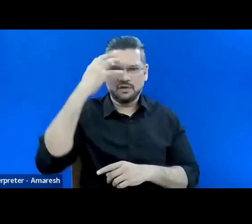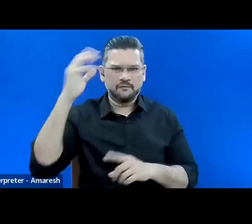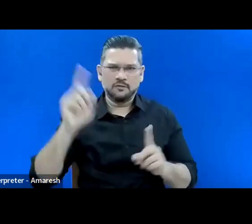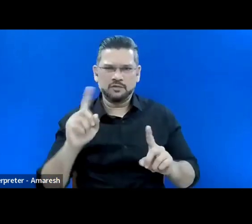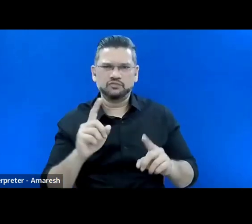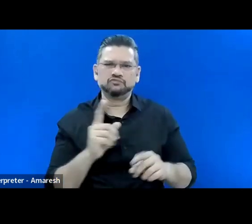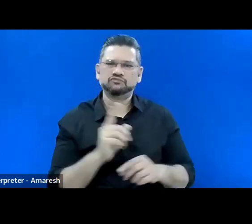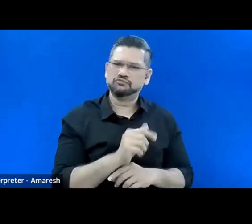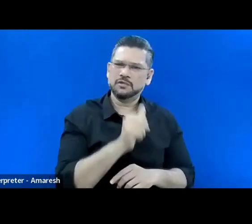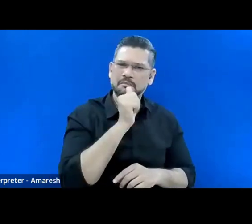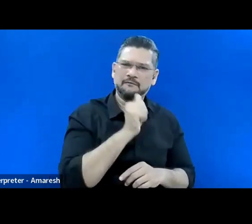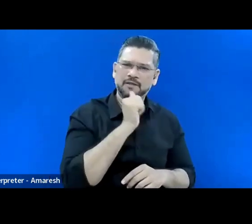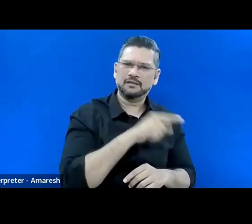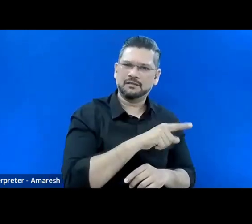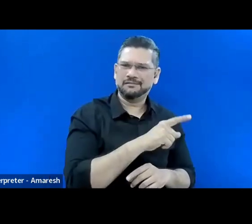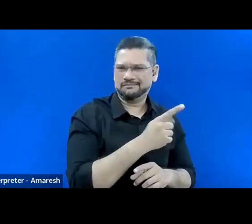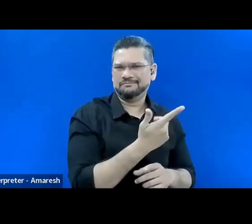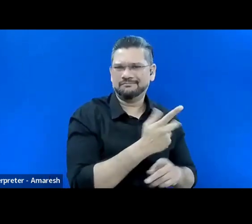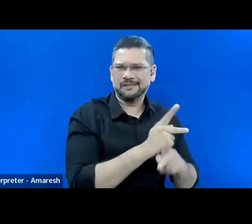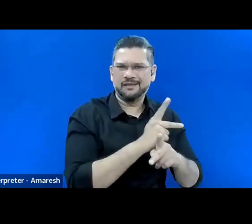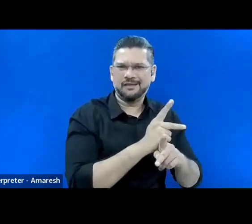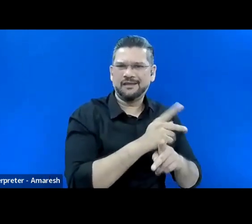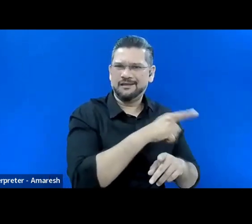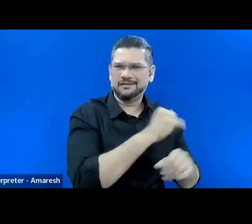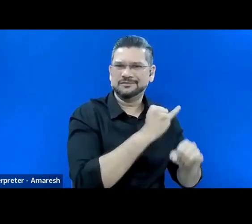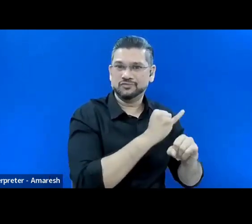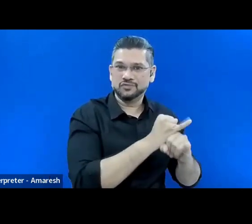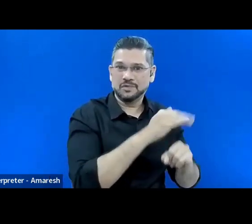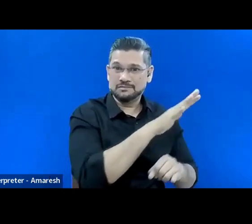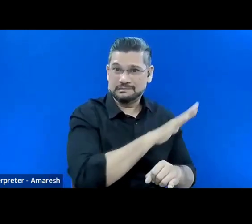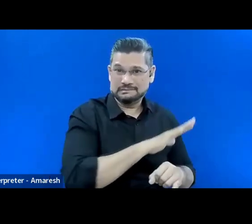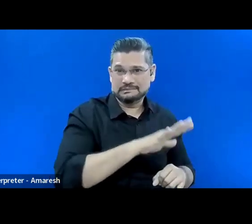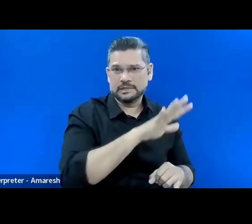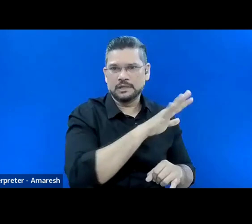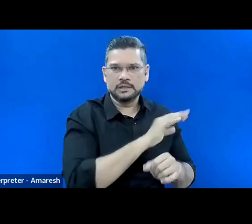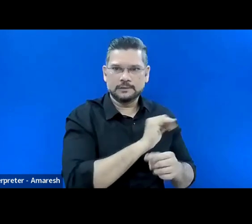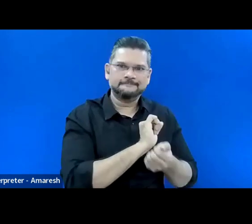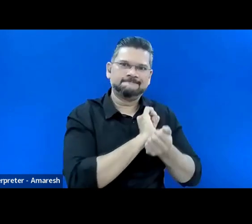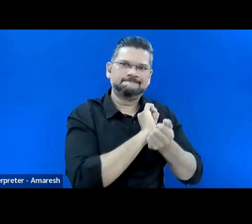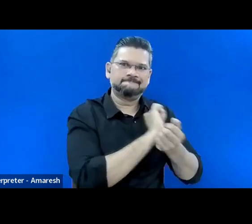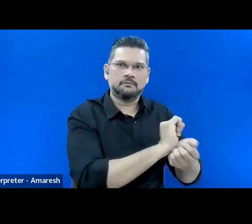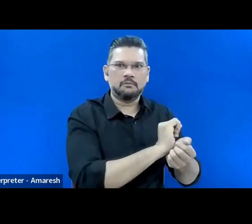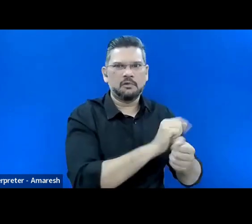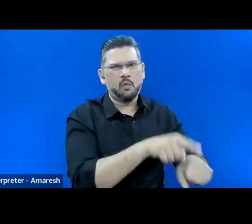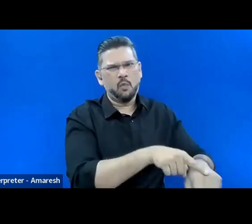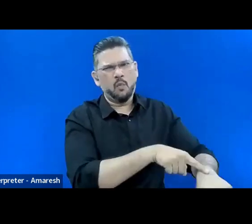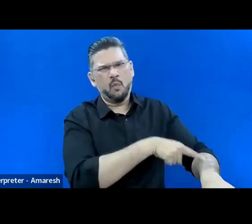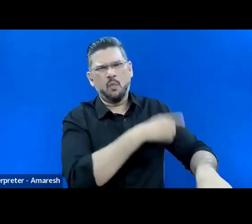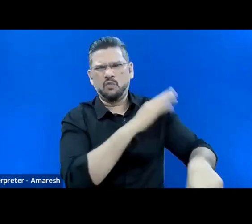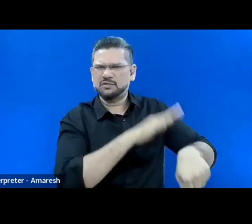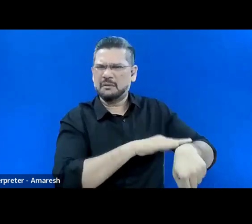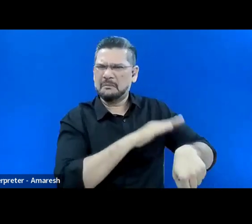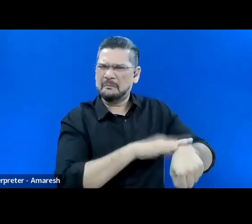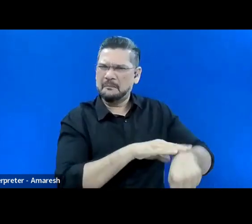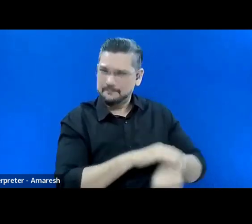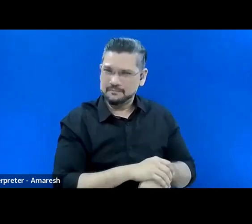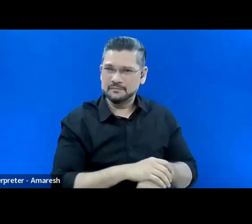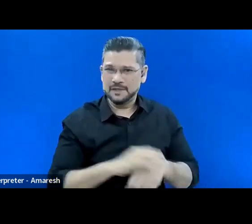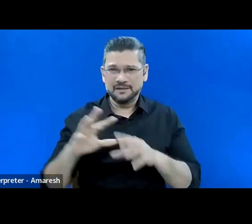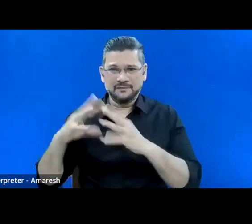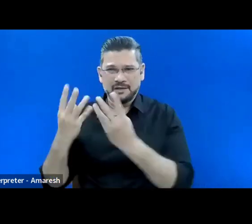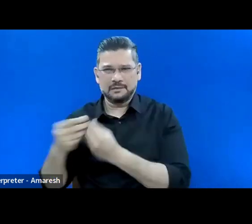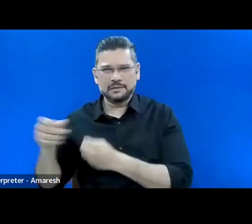countries where they face a long-term confinement and isolation. Our families see us as a burden on